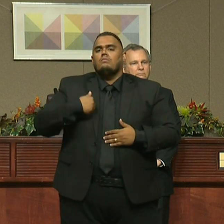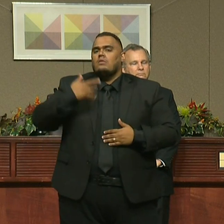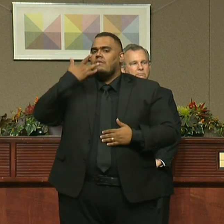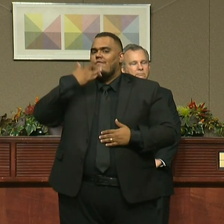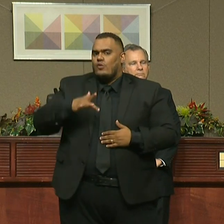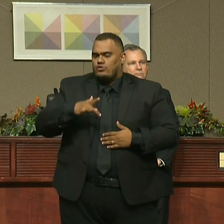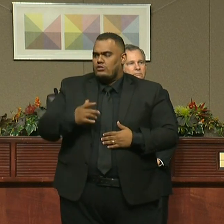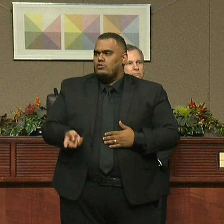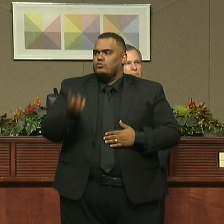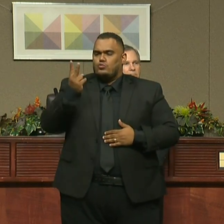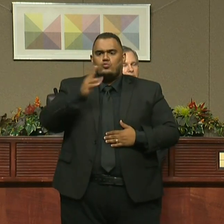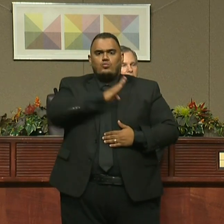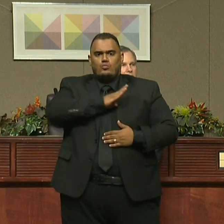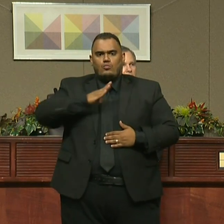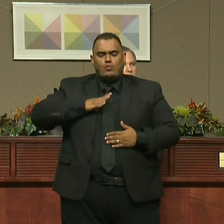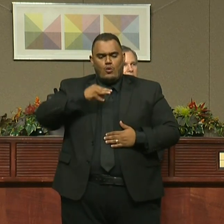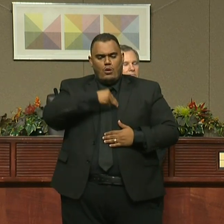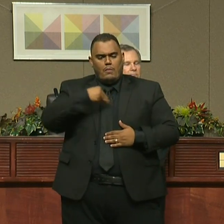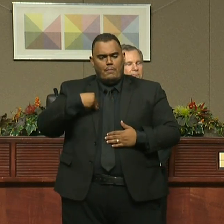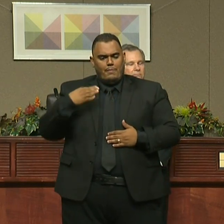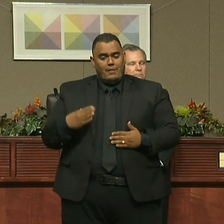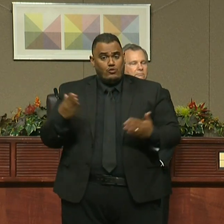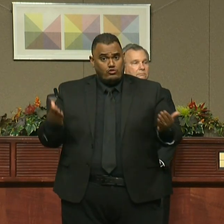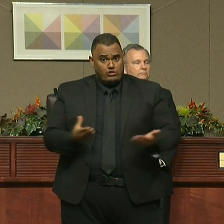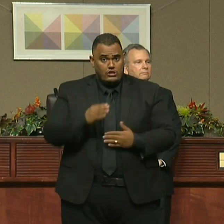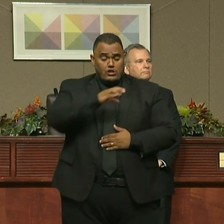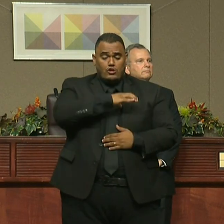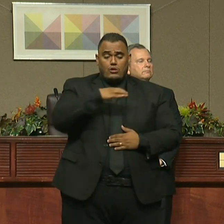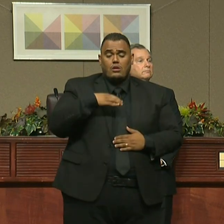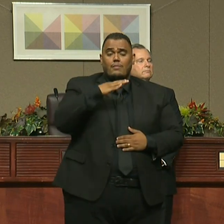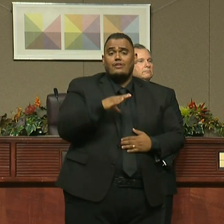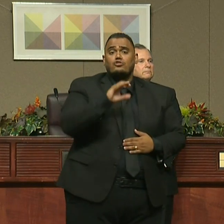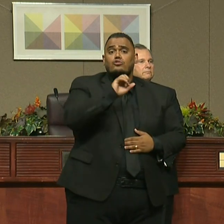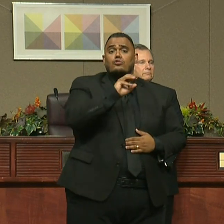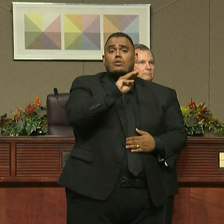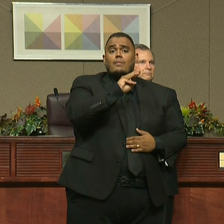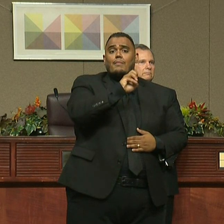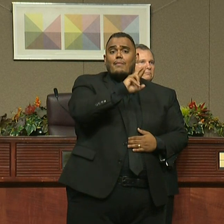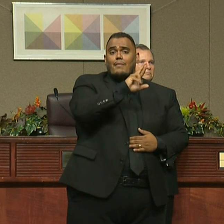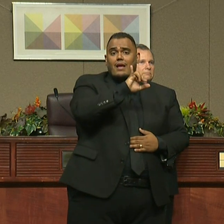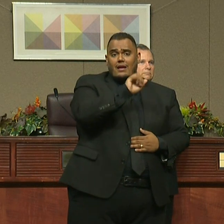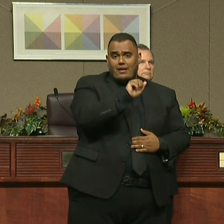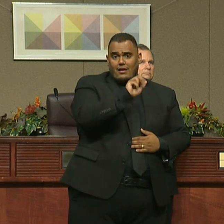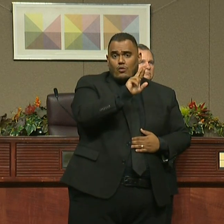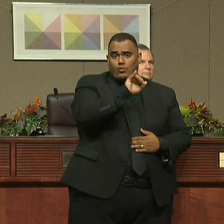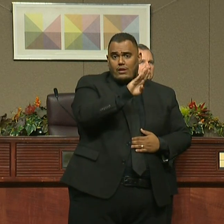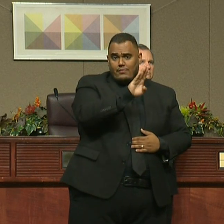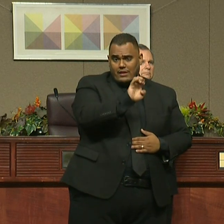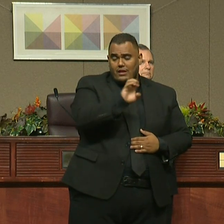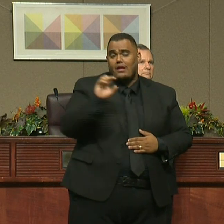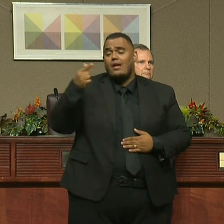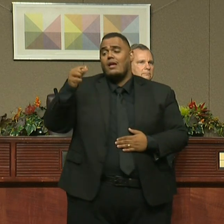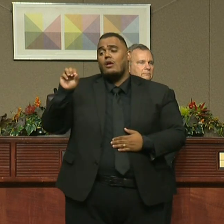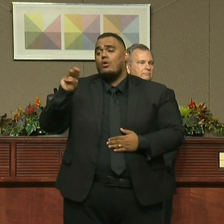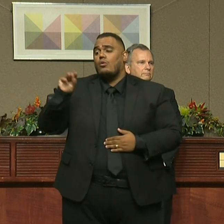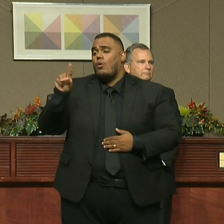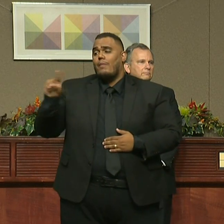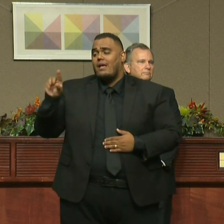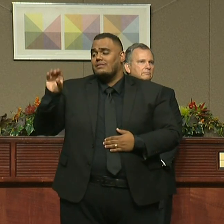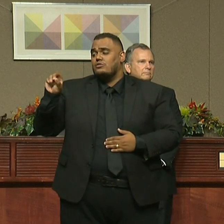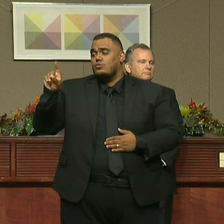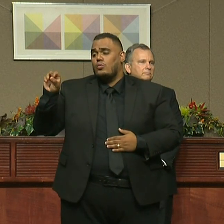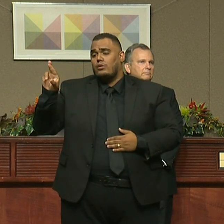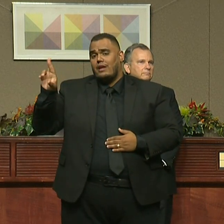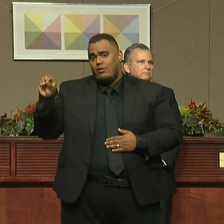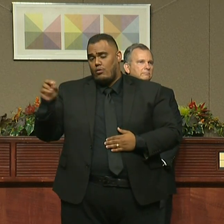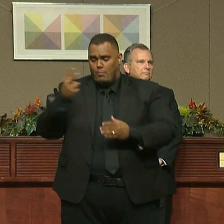with Orange County are here, Commissioner Myra Uribe and Commissioner Maribel Gomez-Cordero. One thing that we do have here